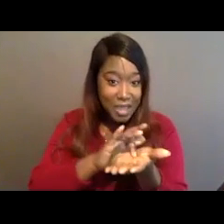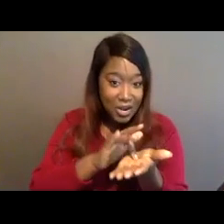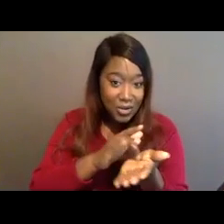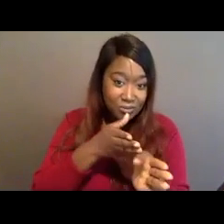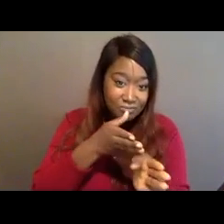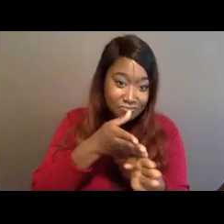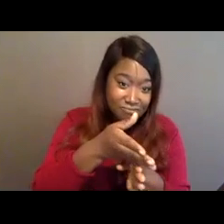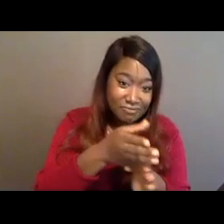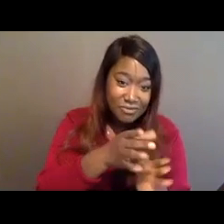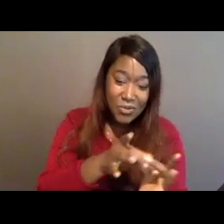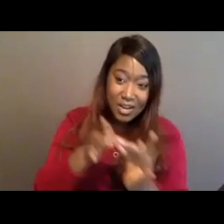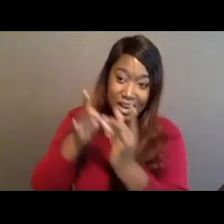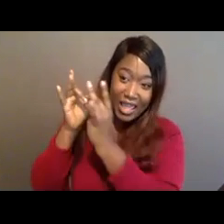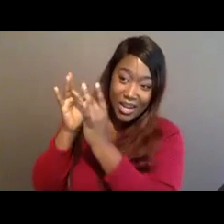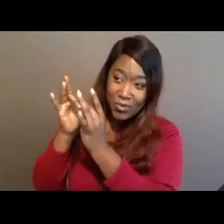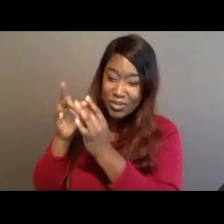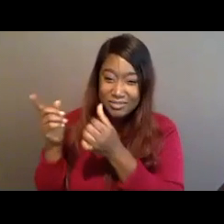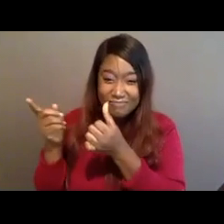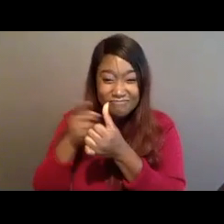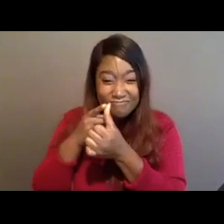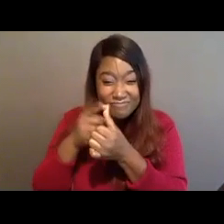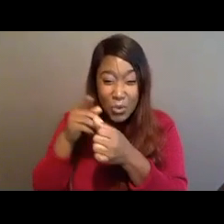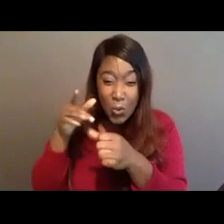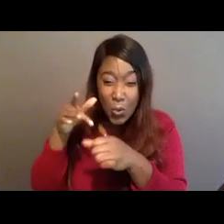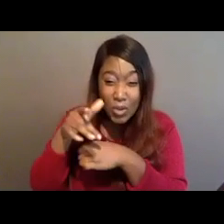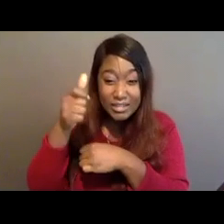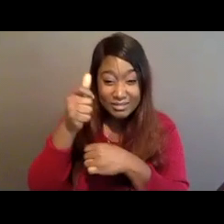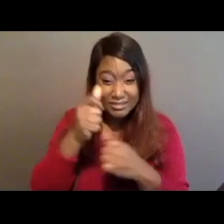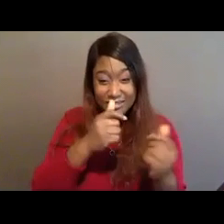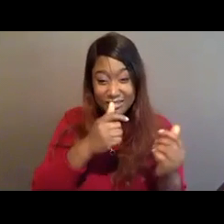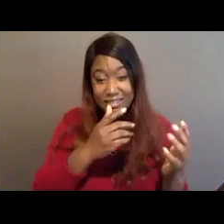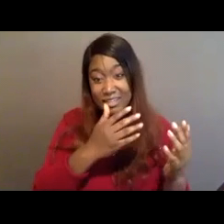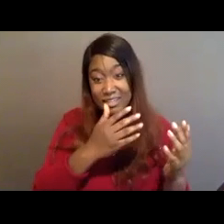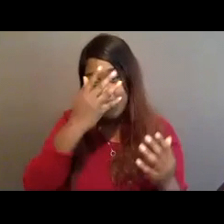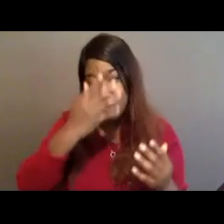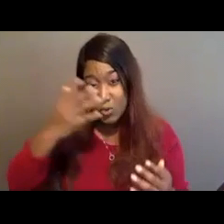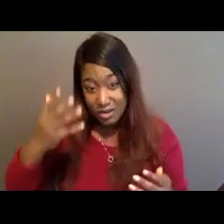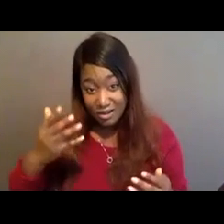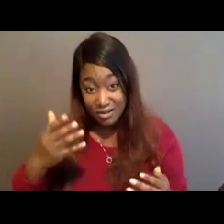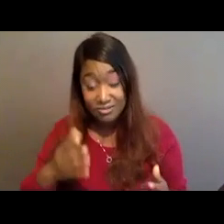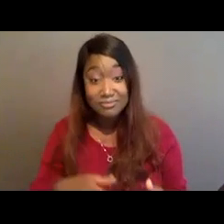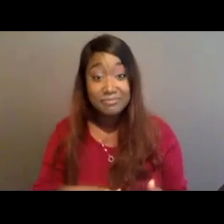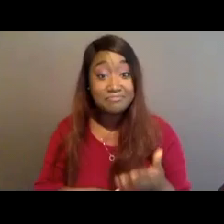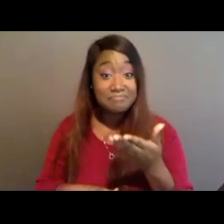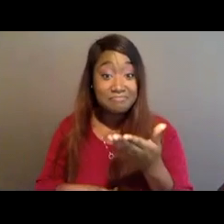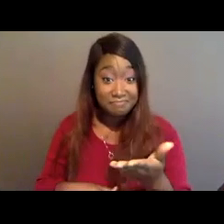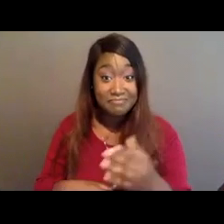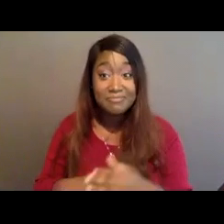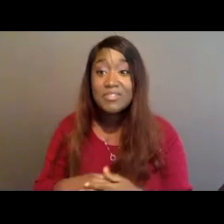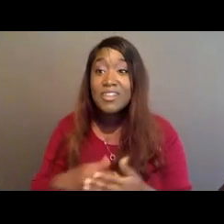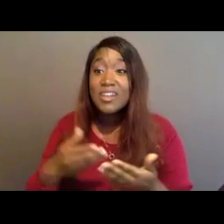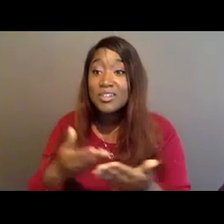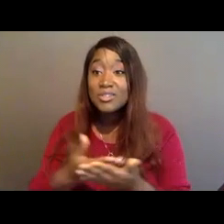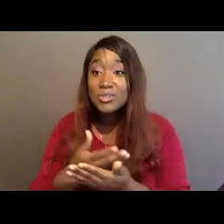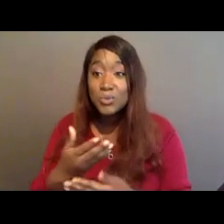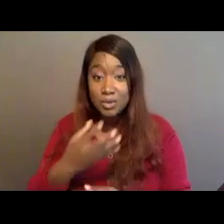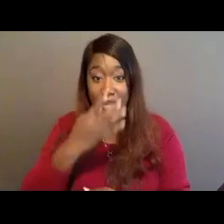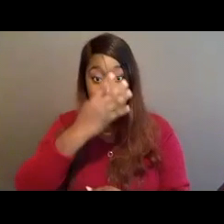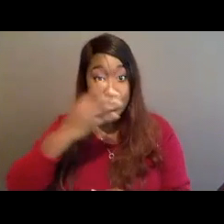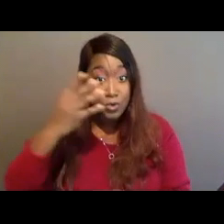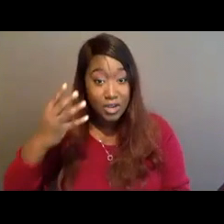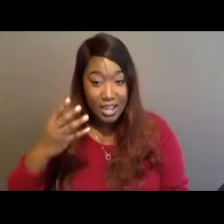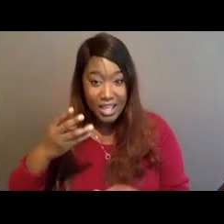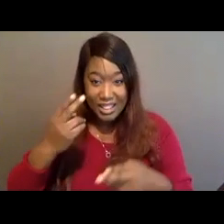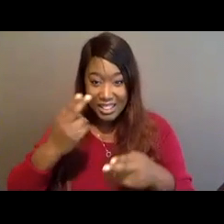earliest immigrants. This is another early immigrant legacy, someone famously known as Doc